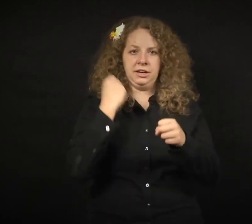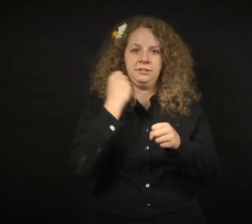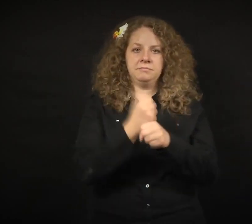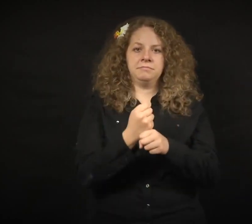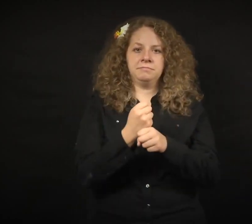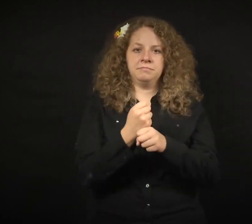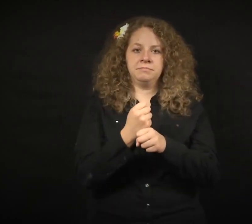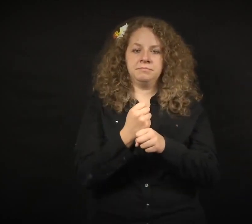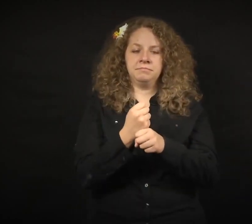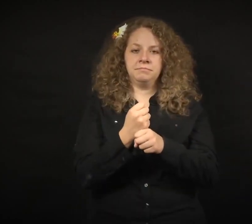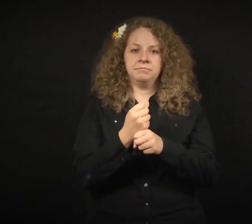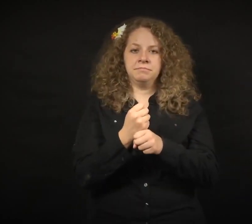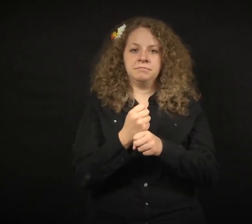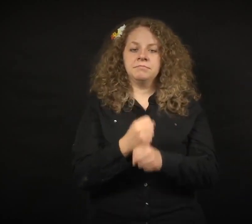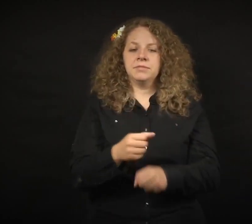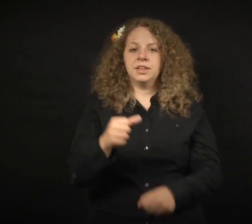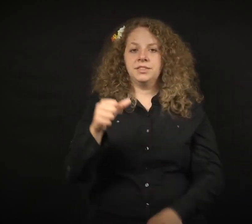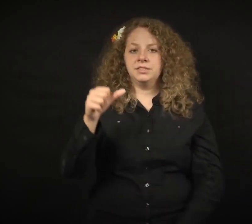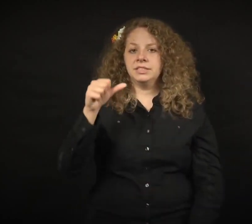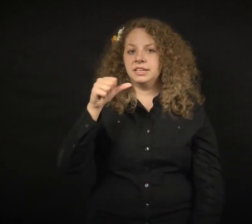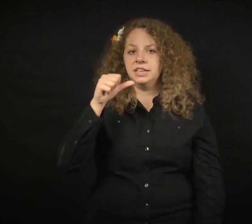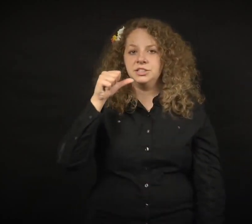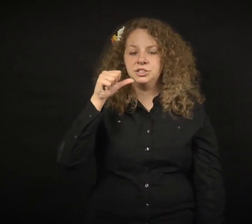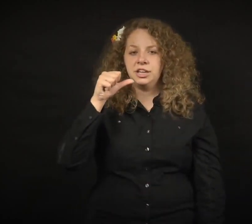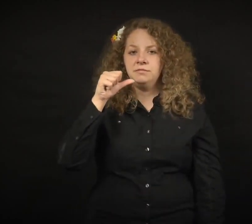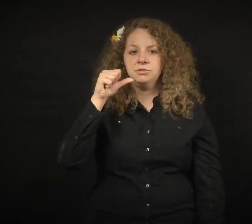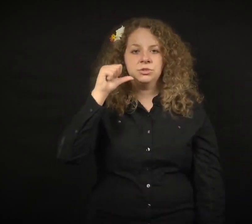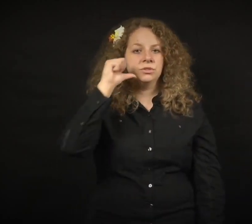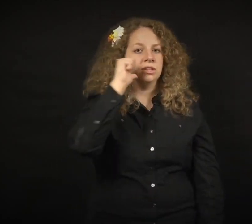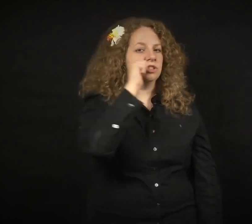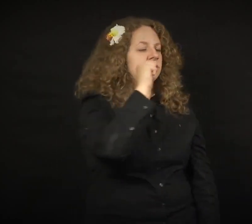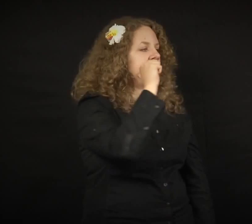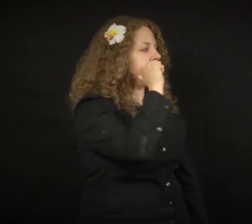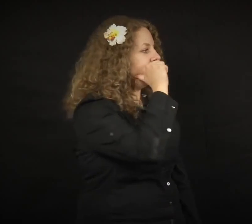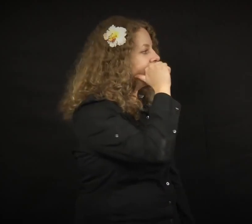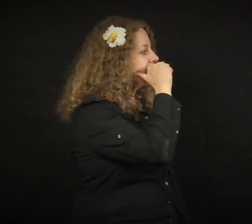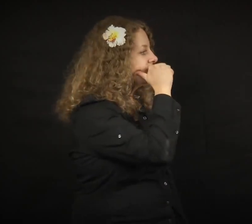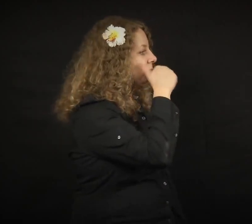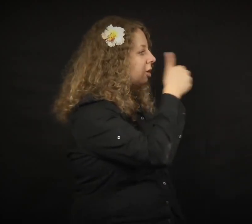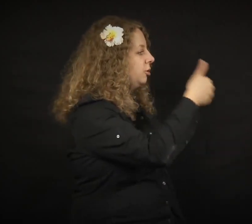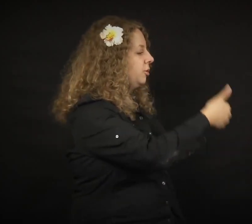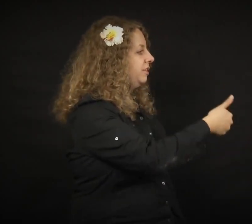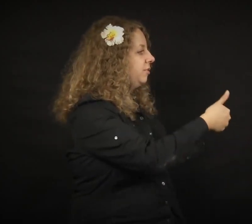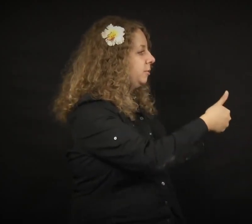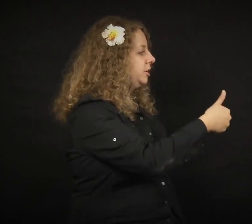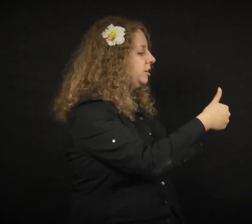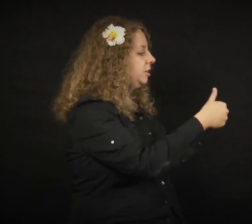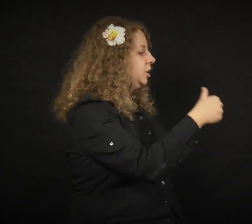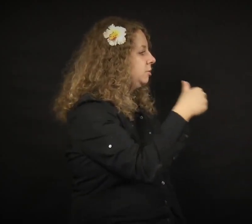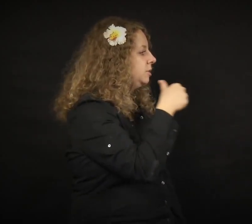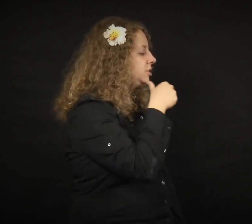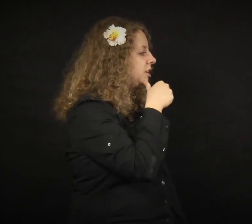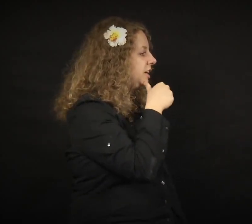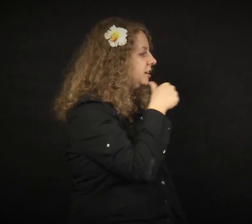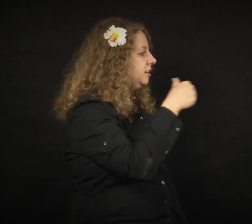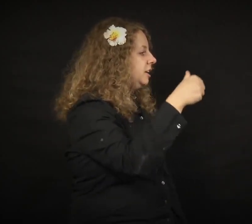year. And then the sign yesterday. So just as we had tomorrow going forward, we start here and